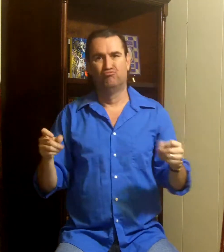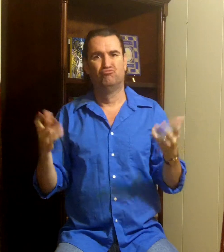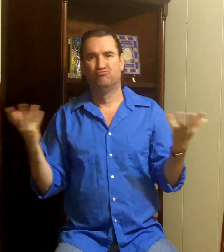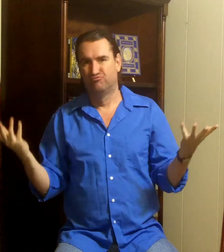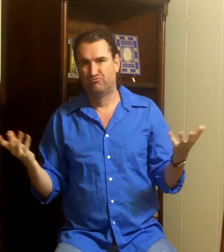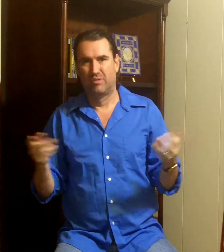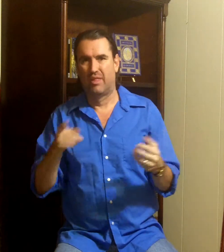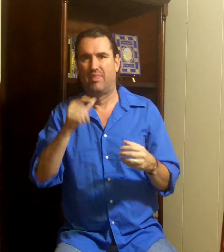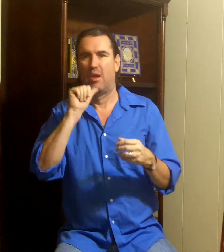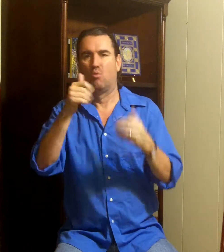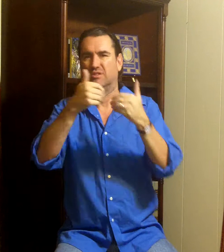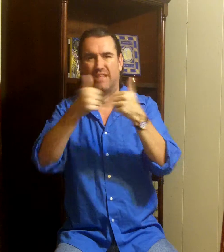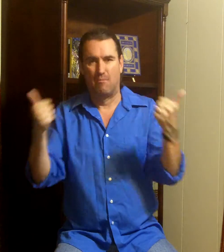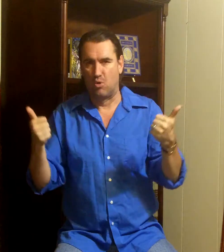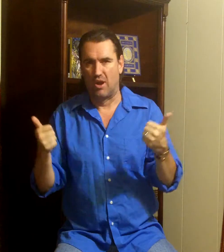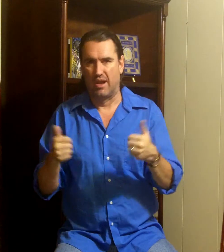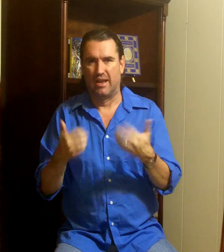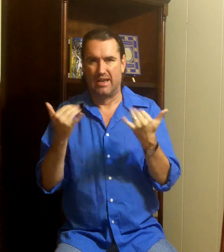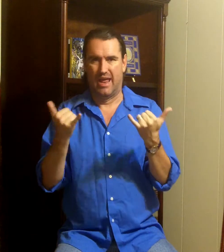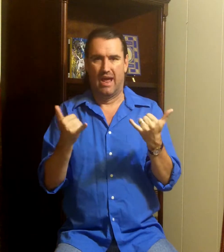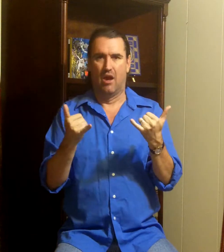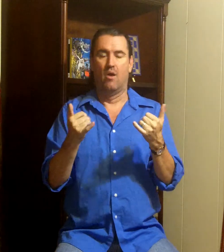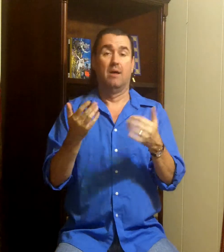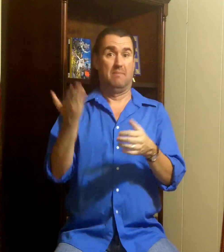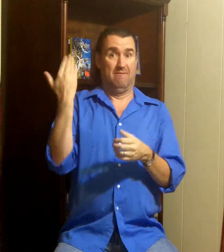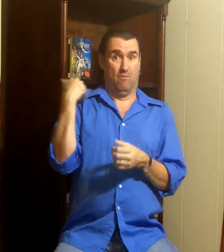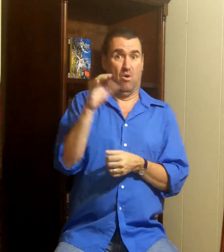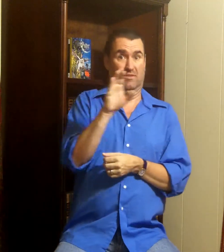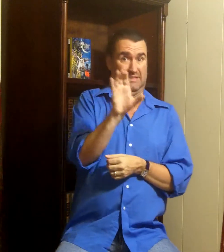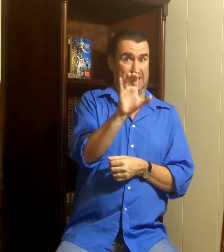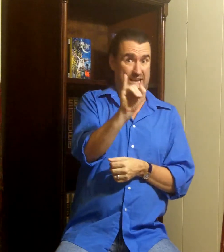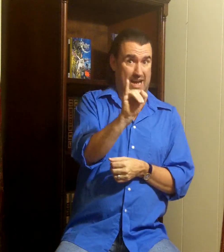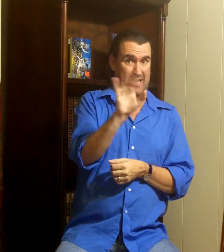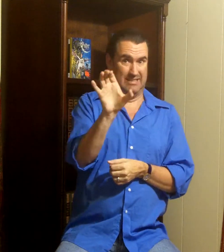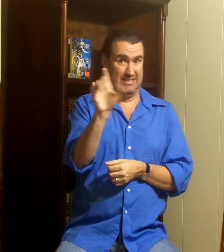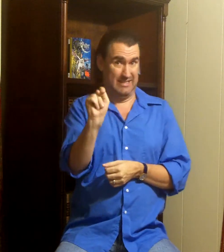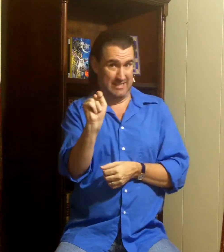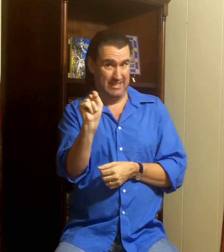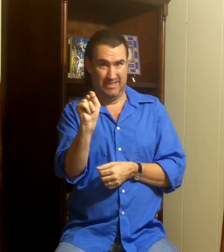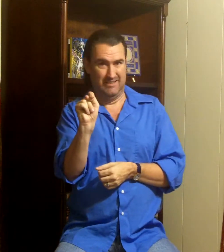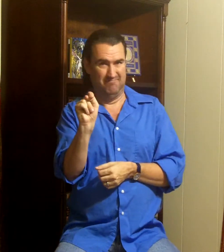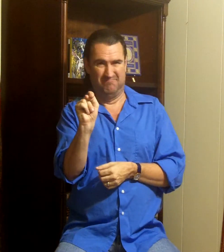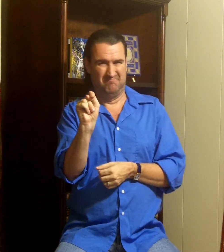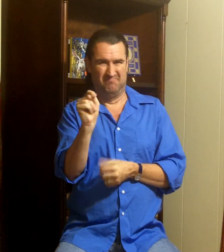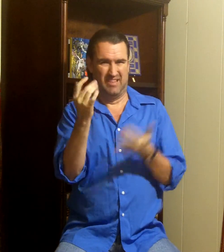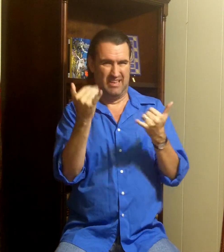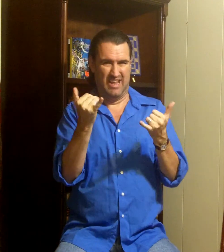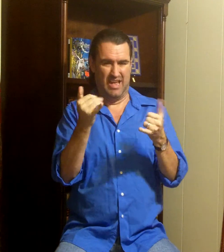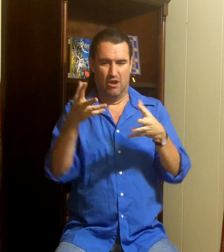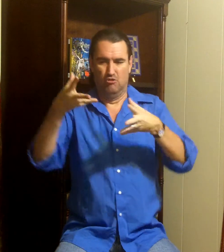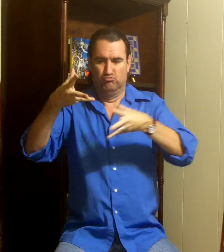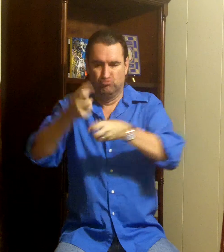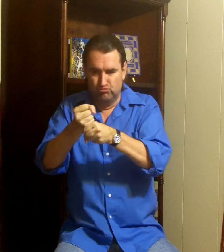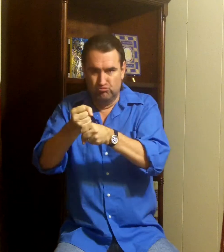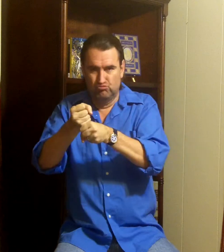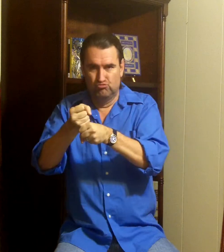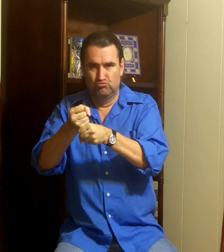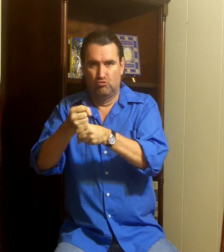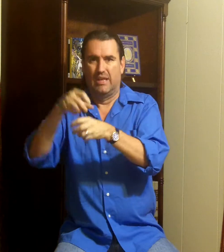of interpretation or certificate of transliteration like they used to. That's all come together, and the source material itself should